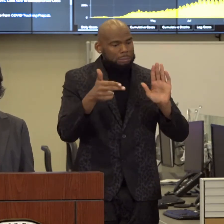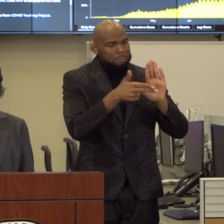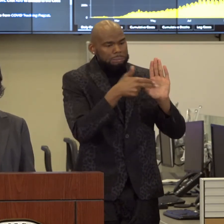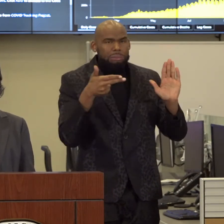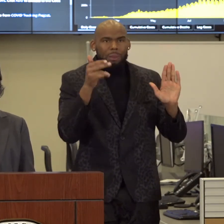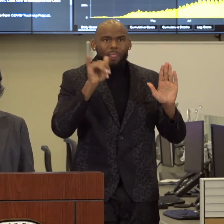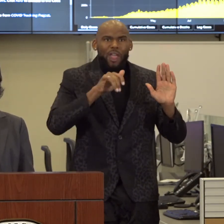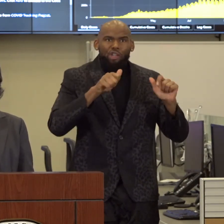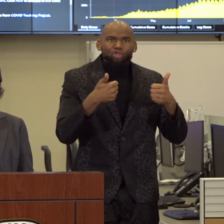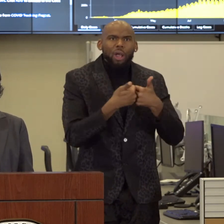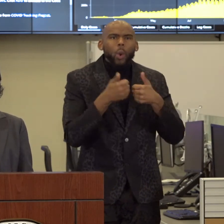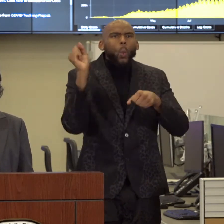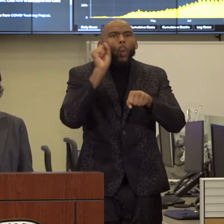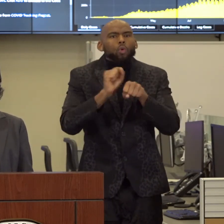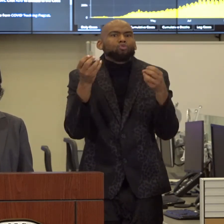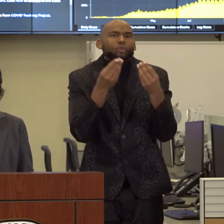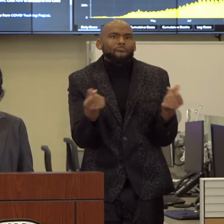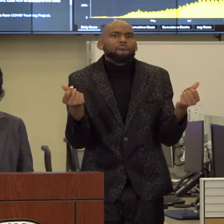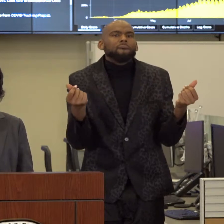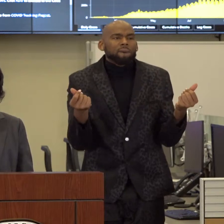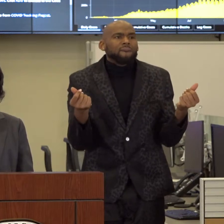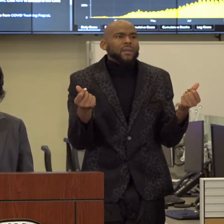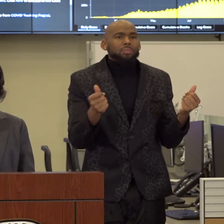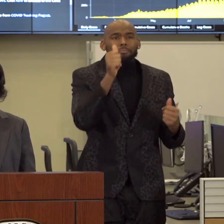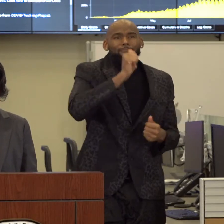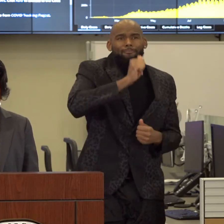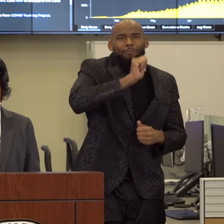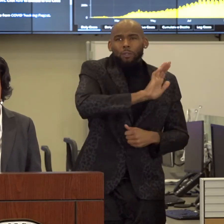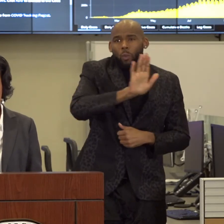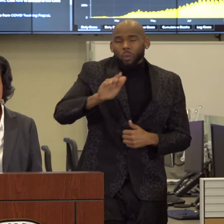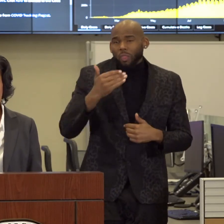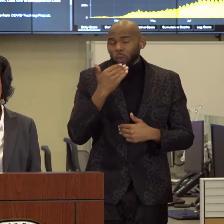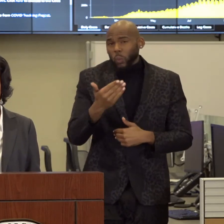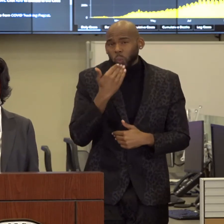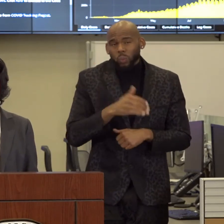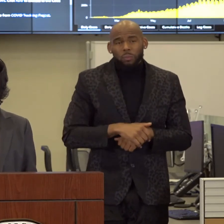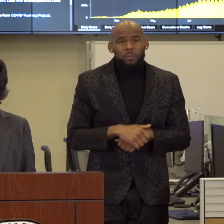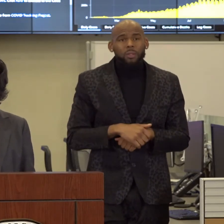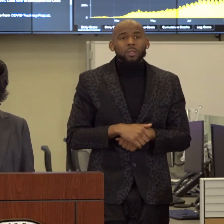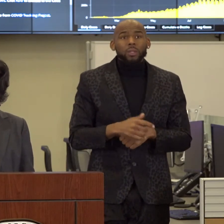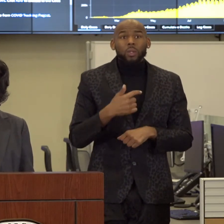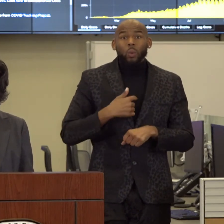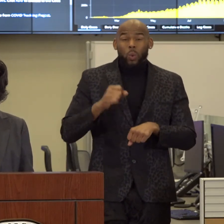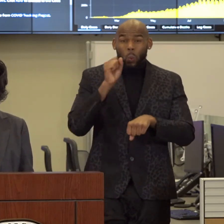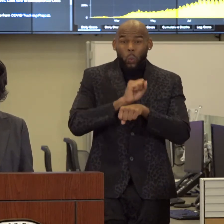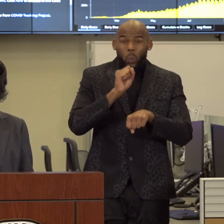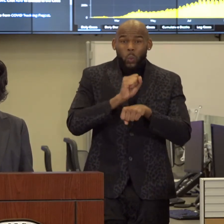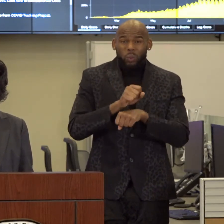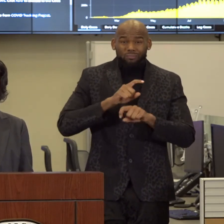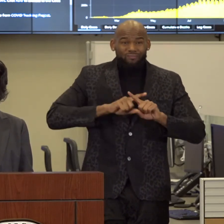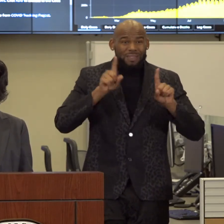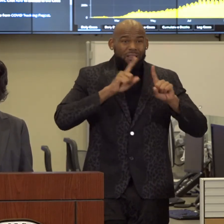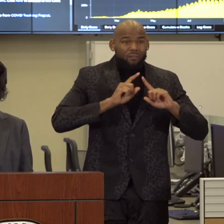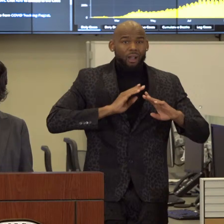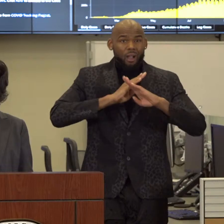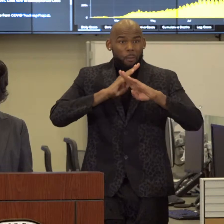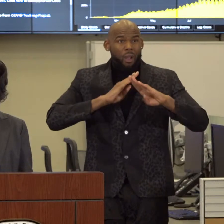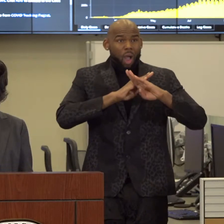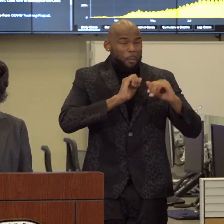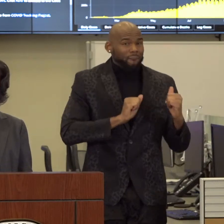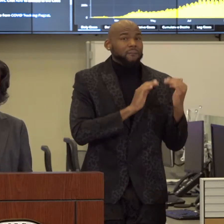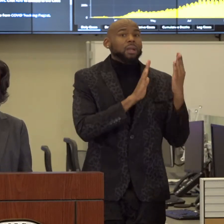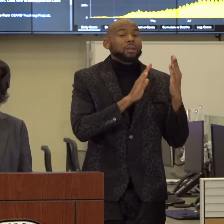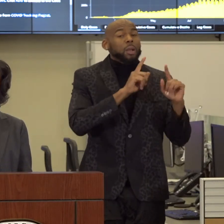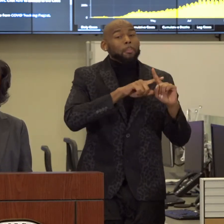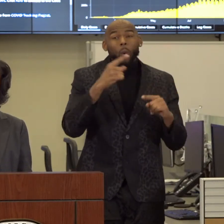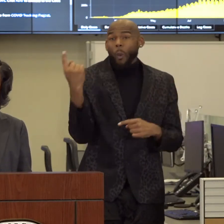it. And so we just really thank you for your patience as we work through the obstacles that we see here. But again, we will always